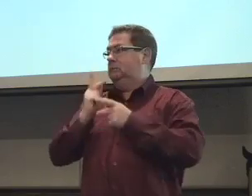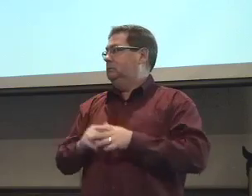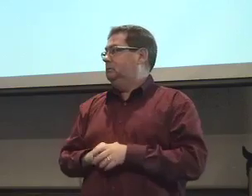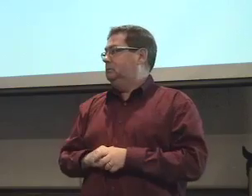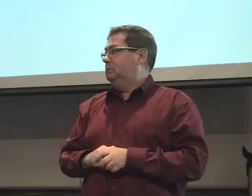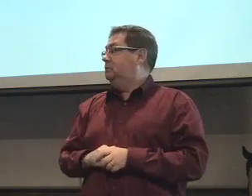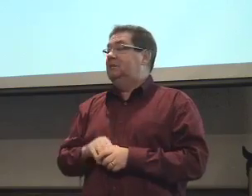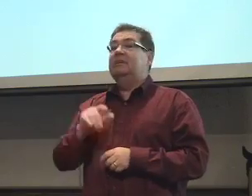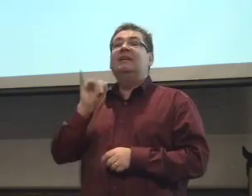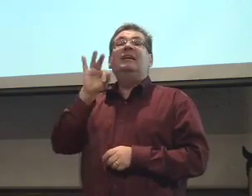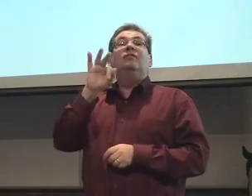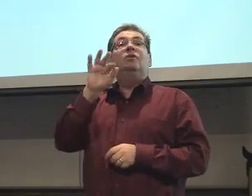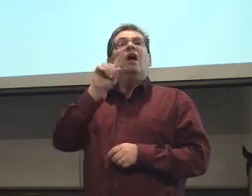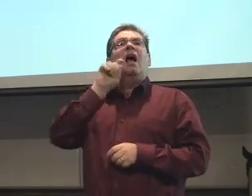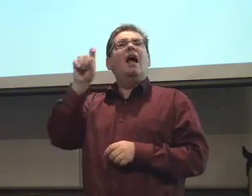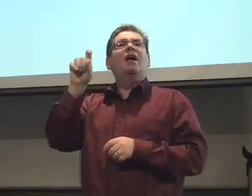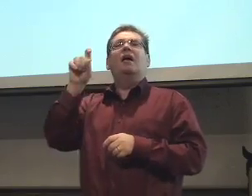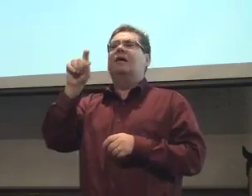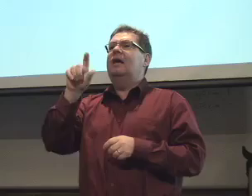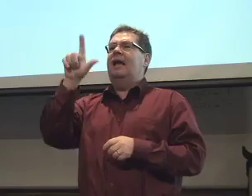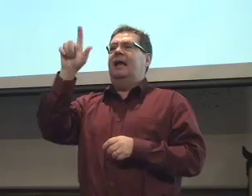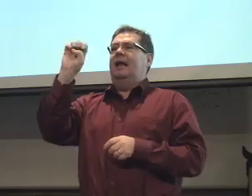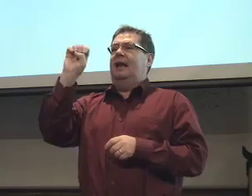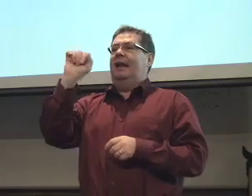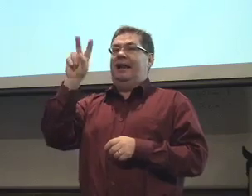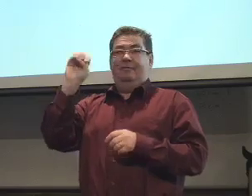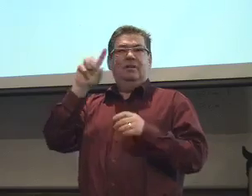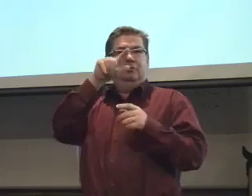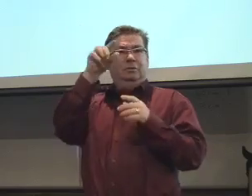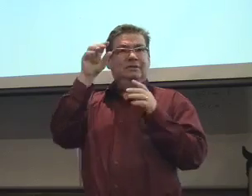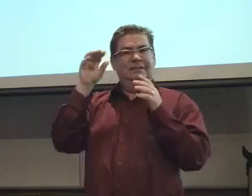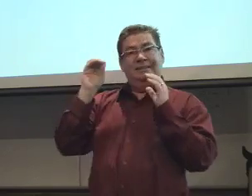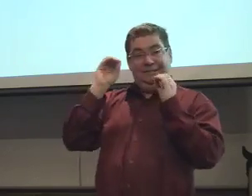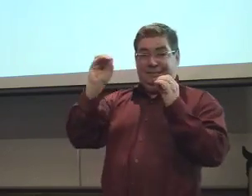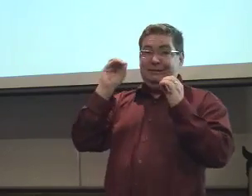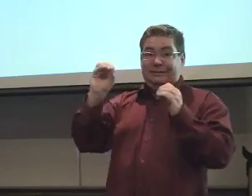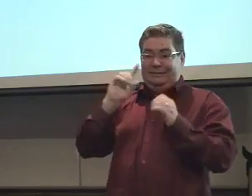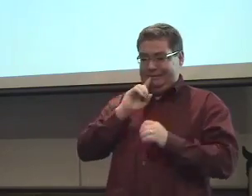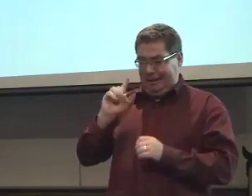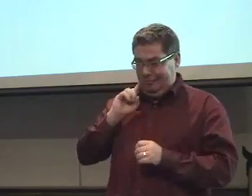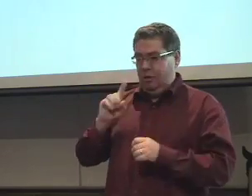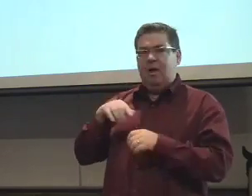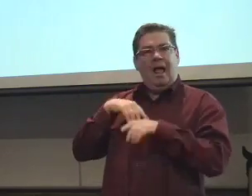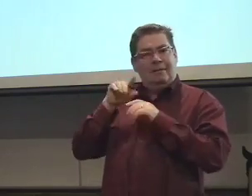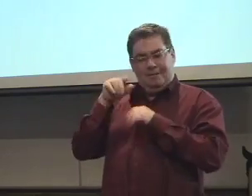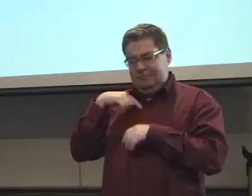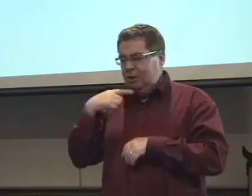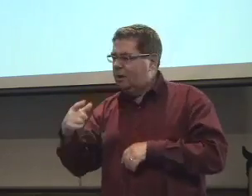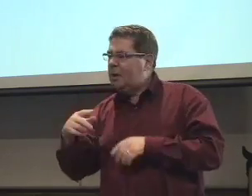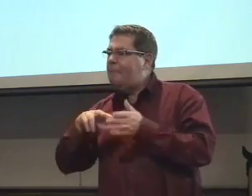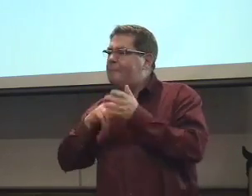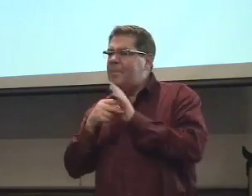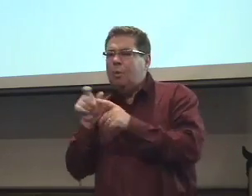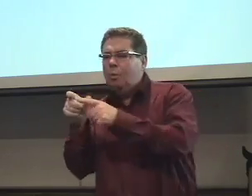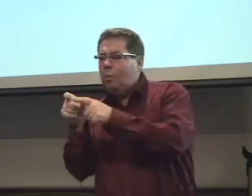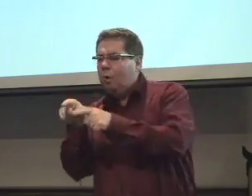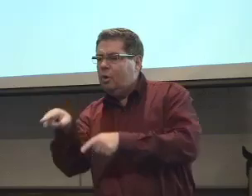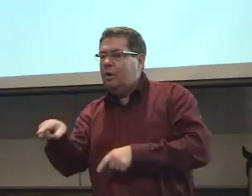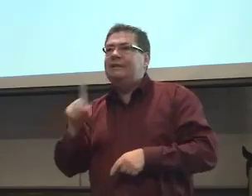If you asked anybody what's the sign for leave, now I'm teaching a deaf child to read, and I'd say, okay, what does that say? And the deaf child